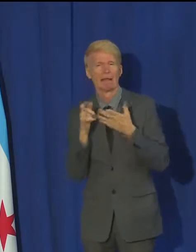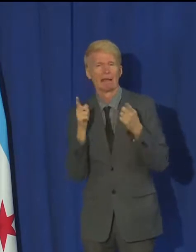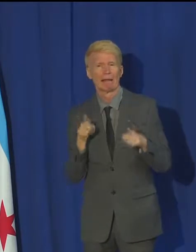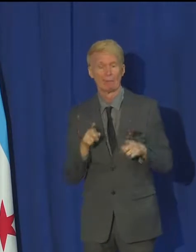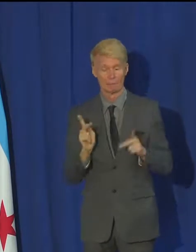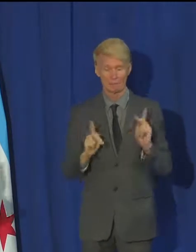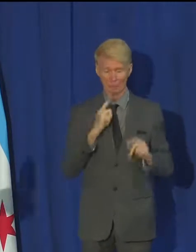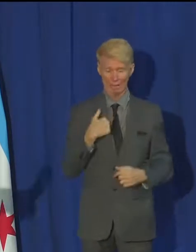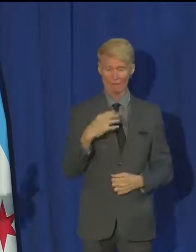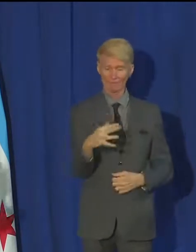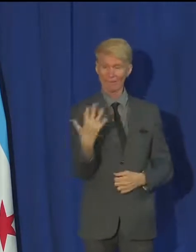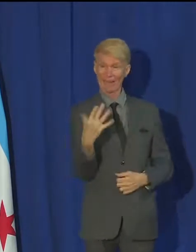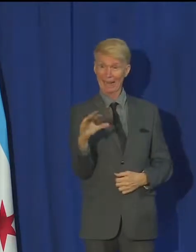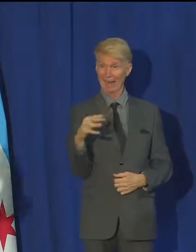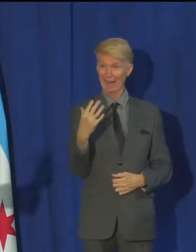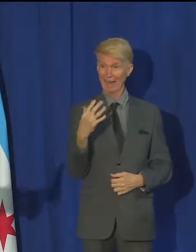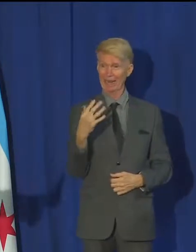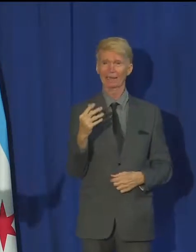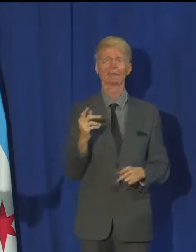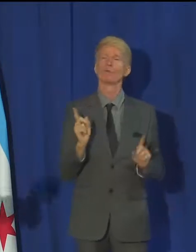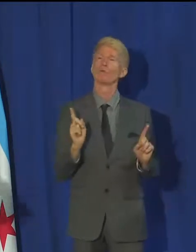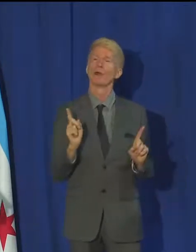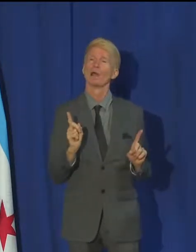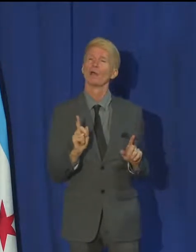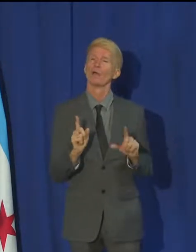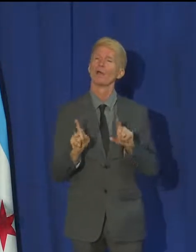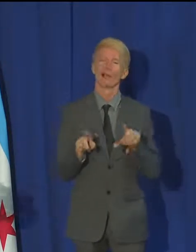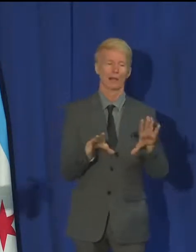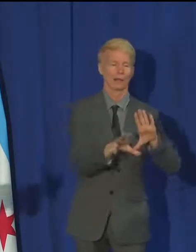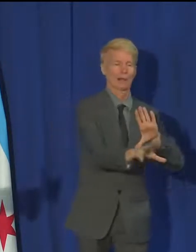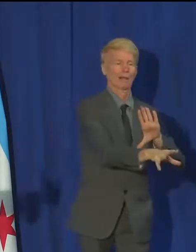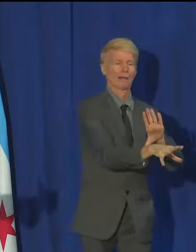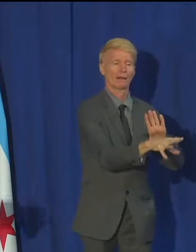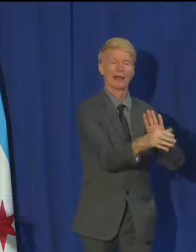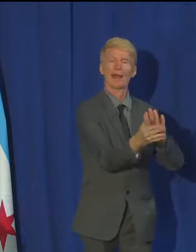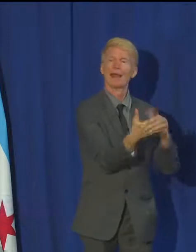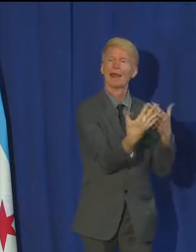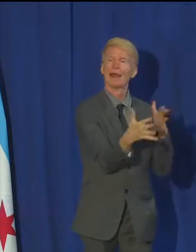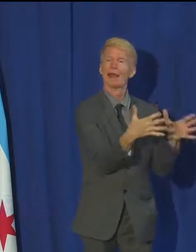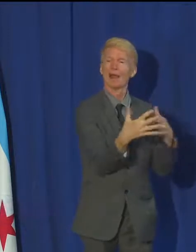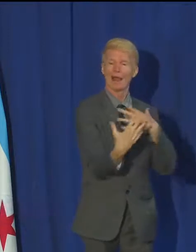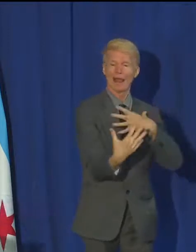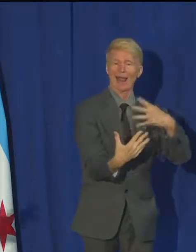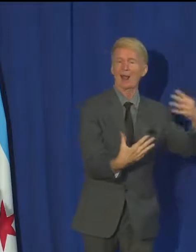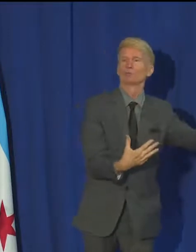running fans, you would want to run those sort of running outside, like pulling air out of a